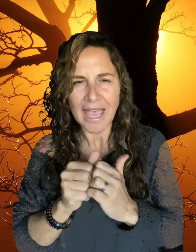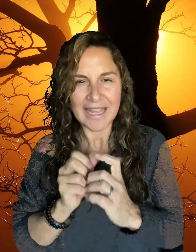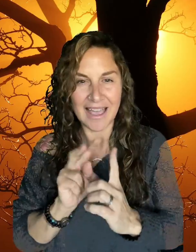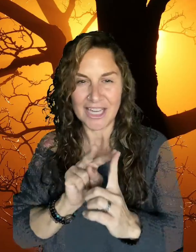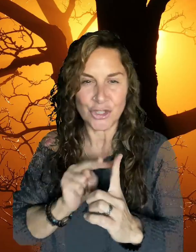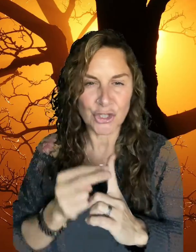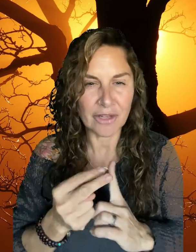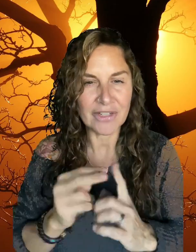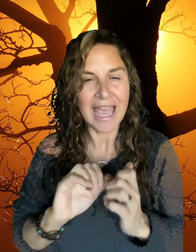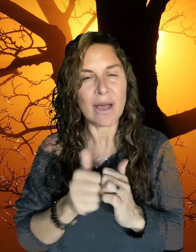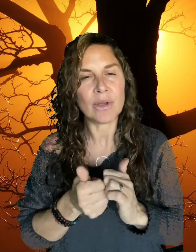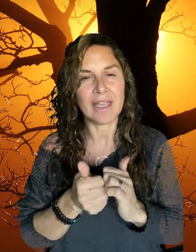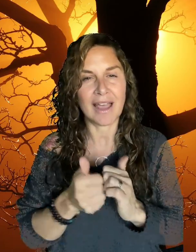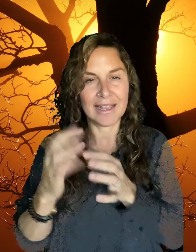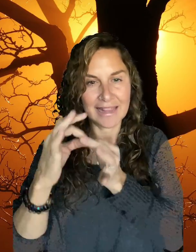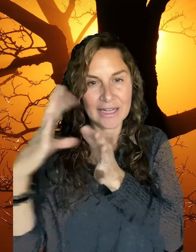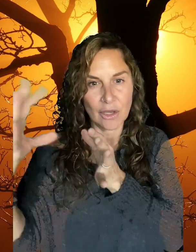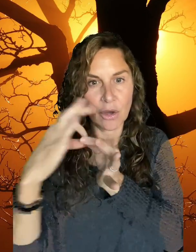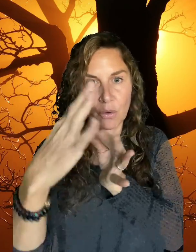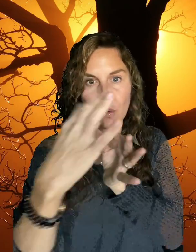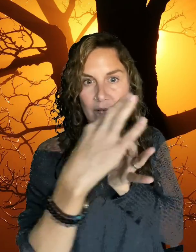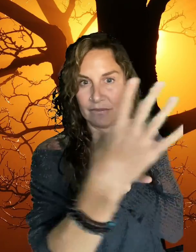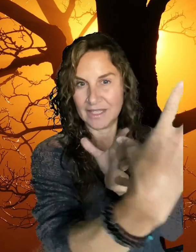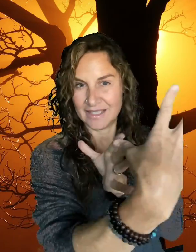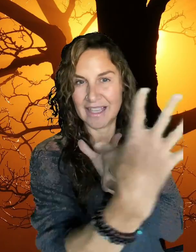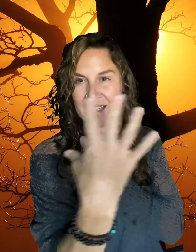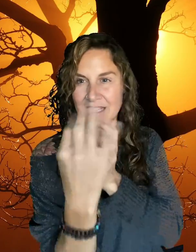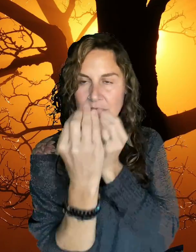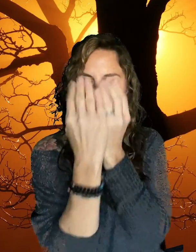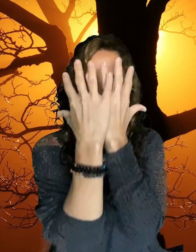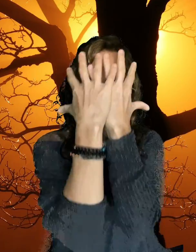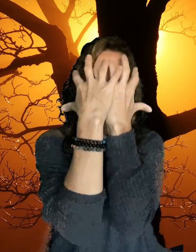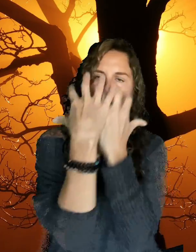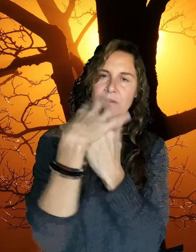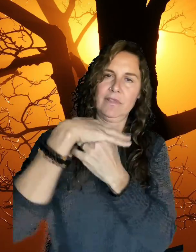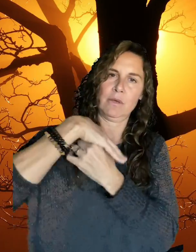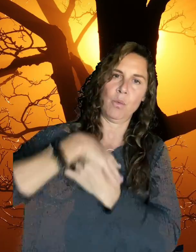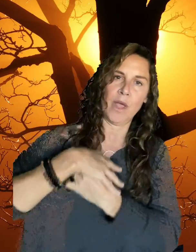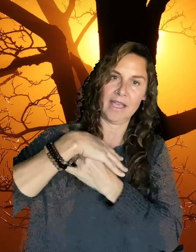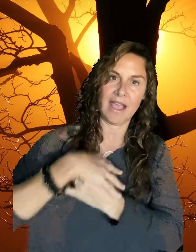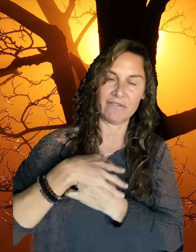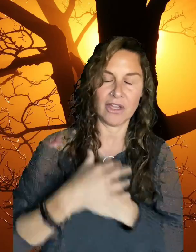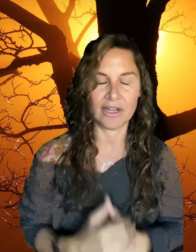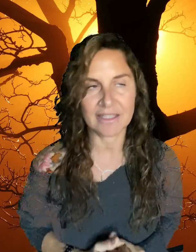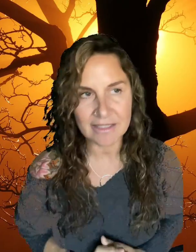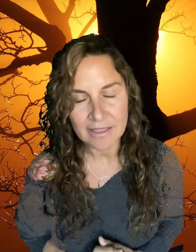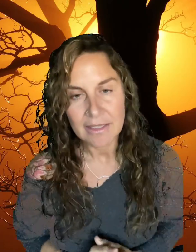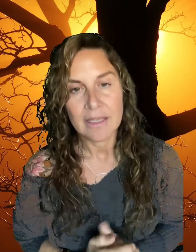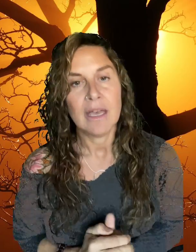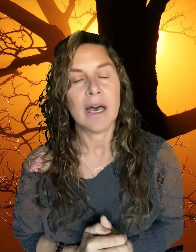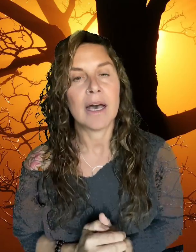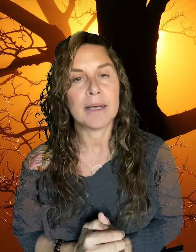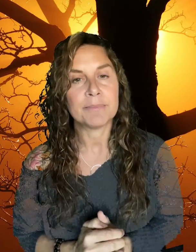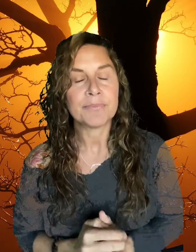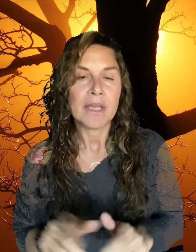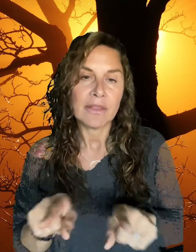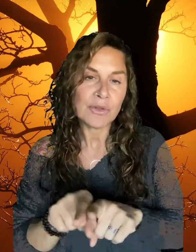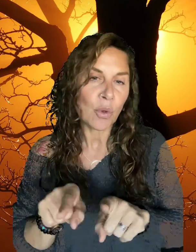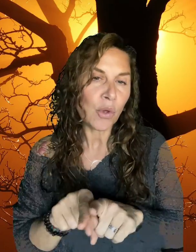I shift? How can I let go of these things that seem to be kind of like weighing heavy on us? There's